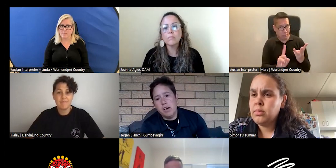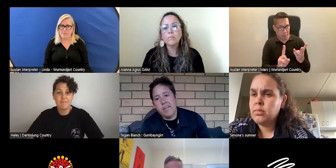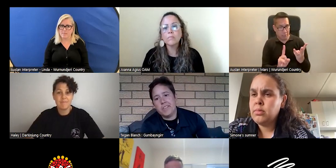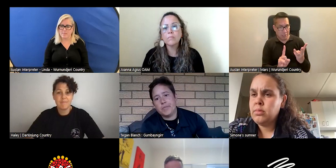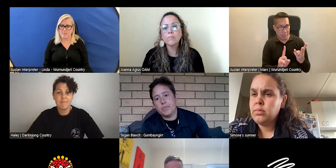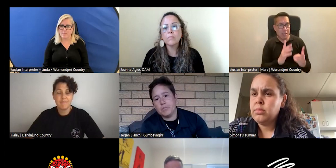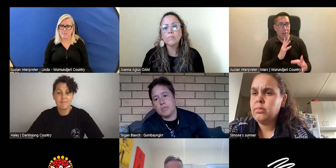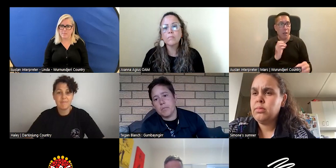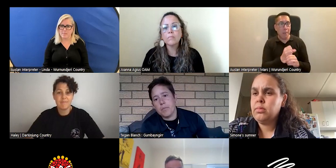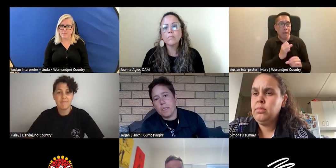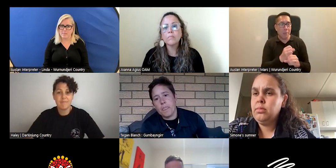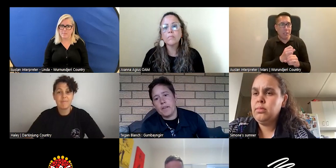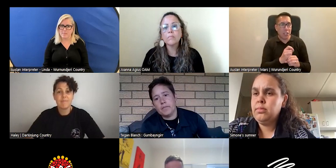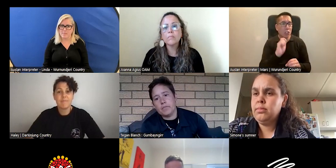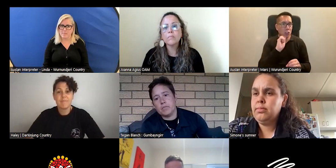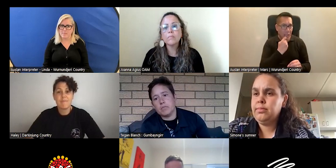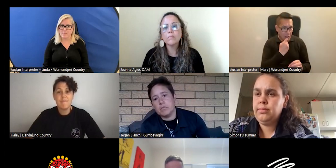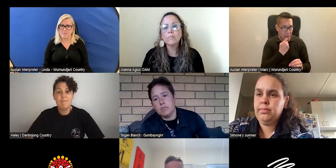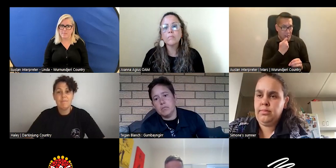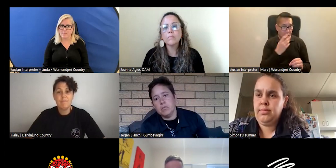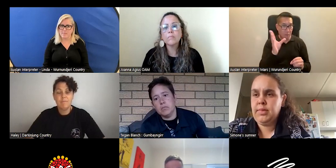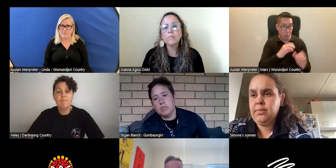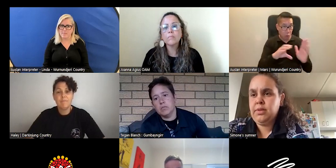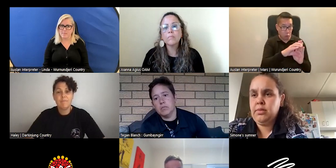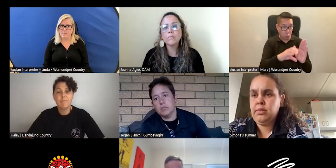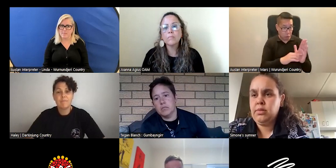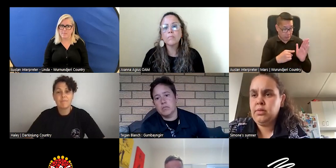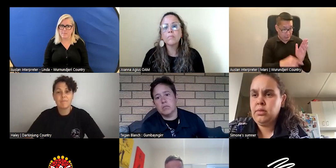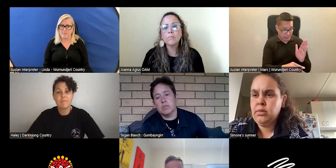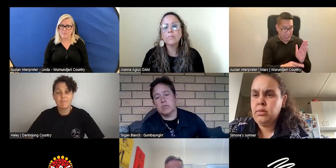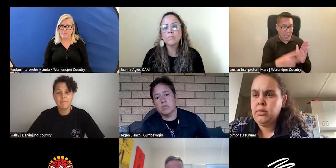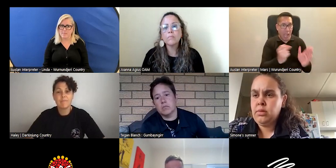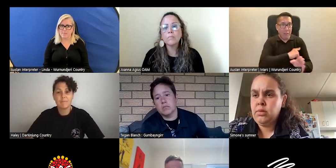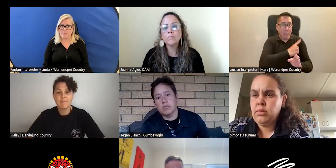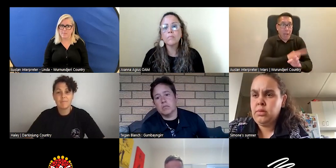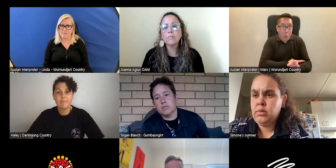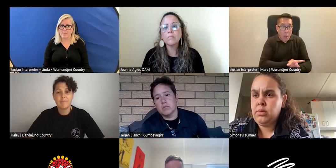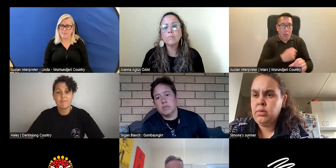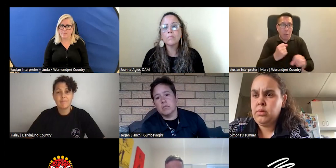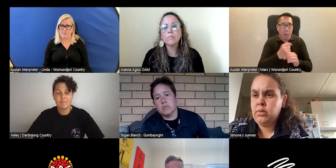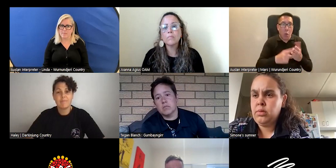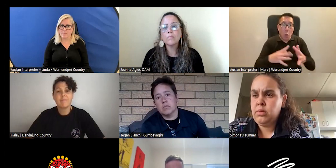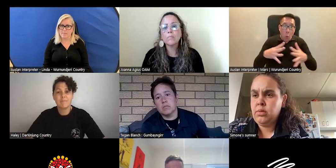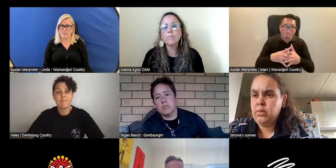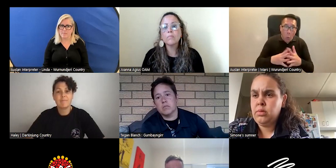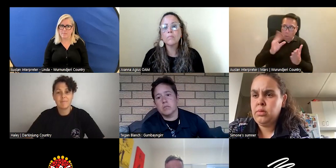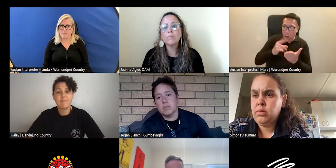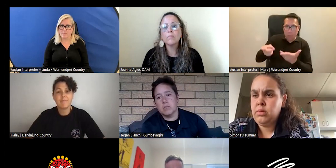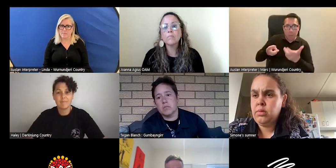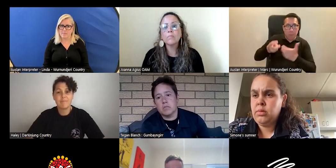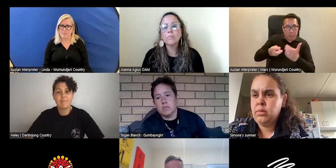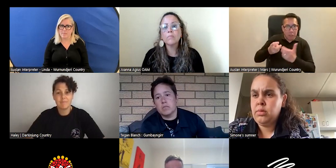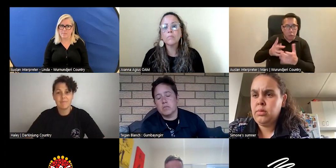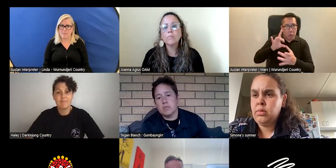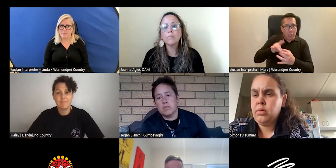the Parliament shall, subject to this Constitution, have the power to make laws with respect to matters relating to